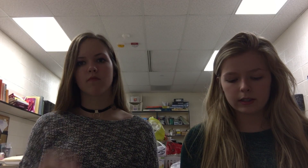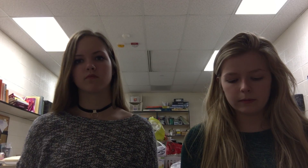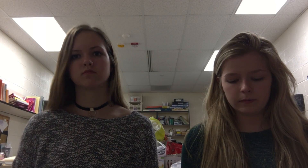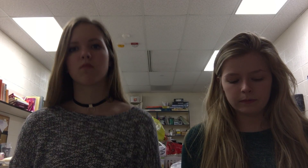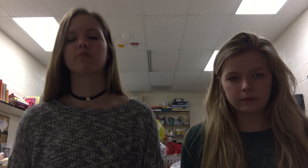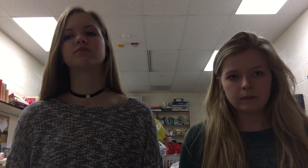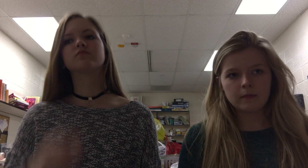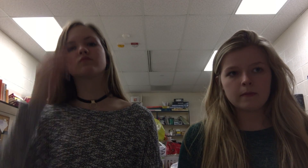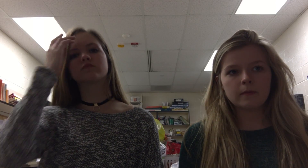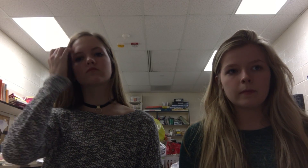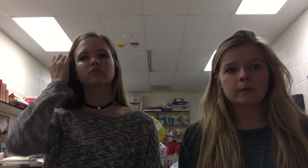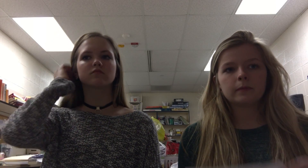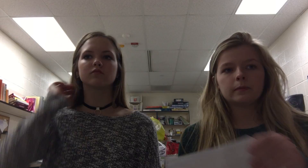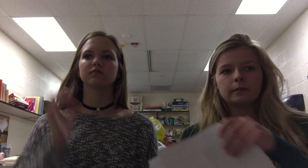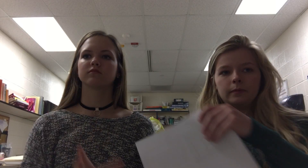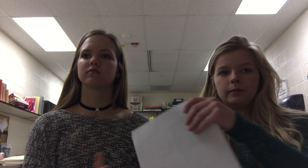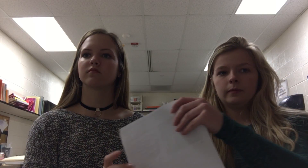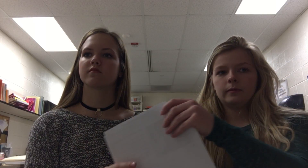him around.